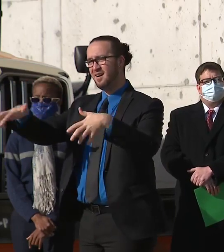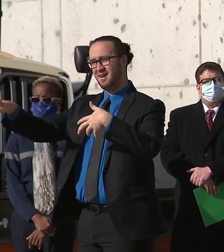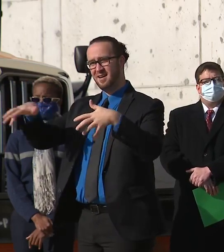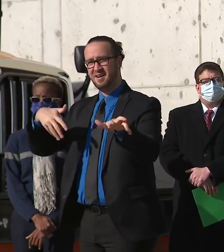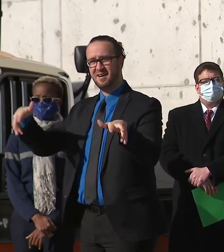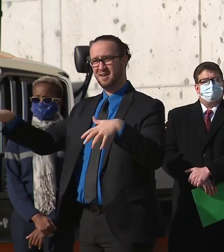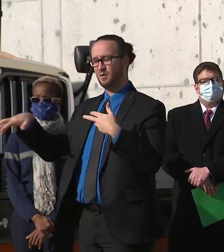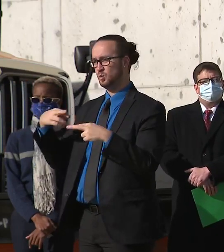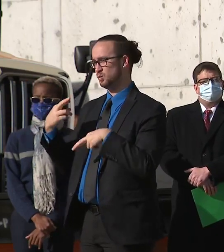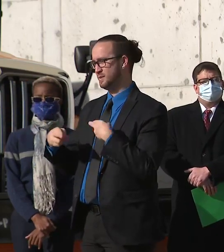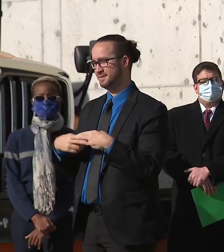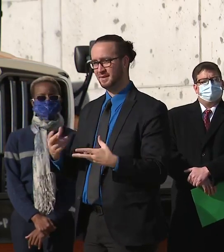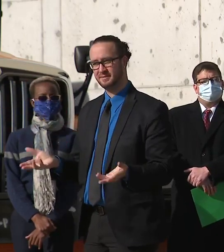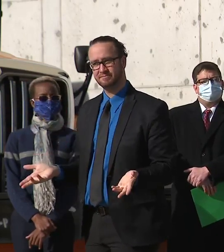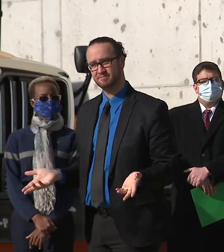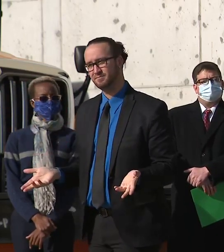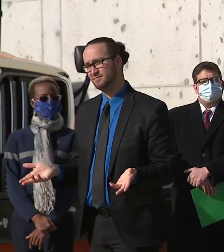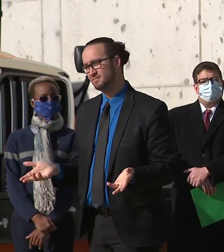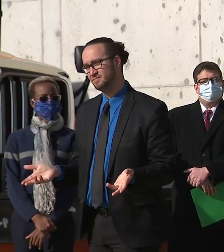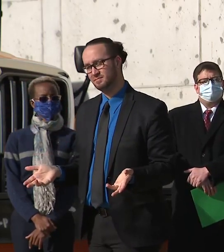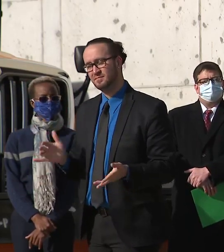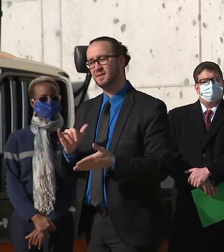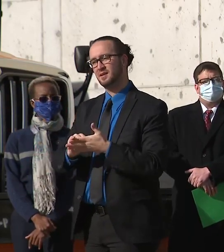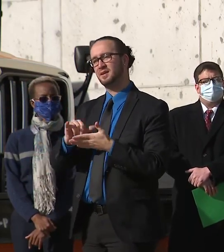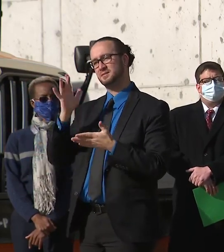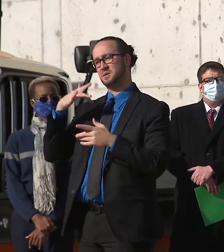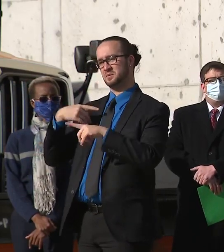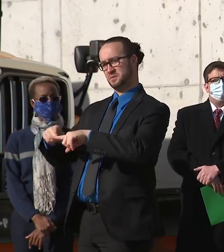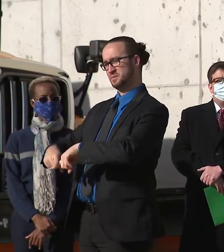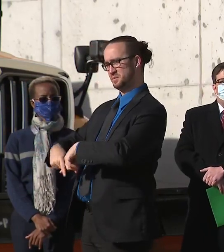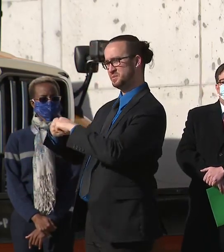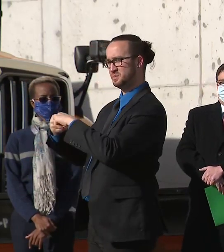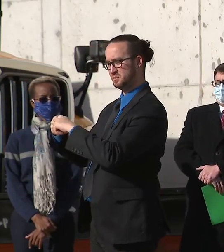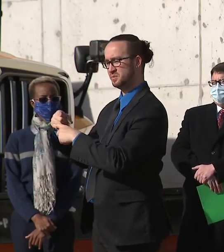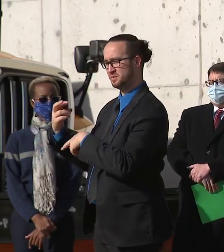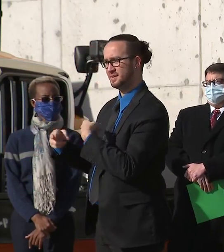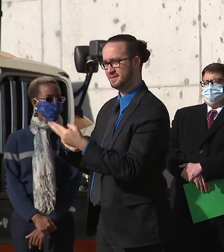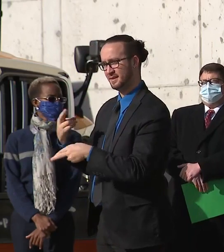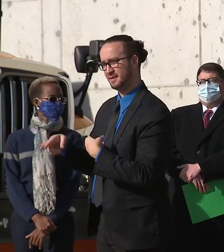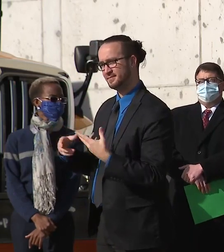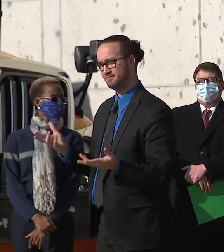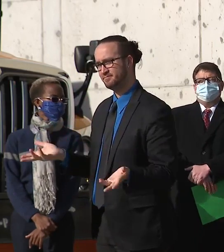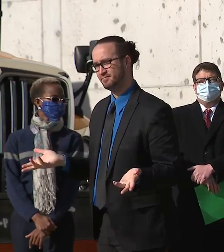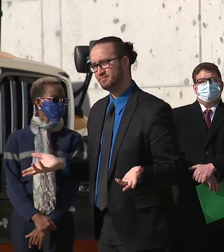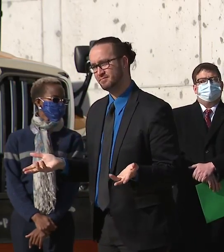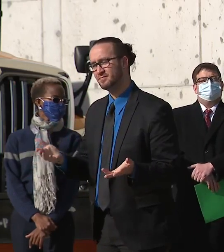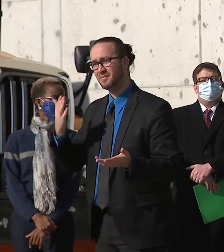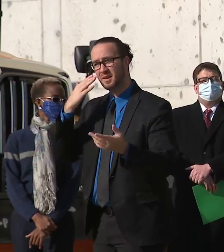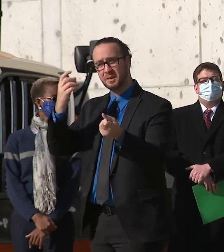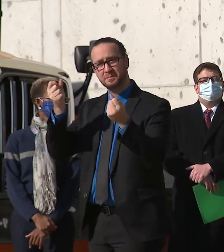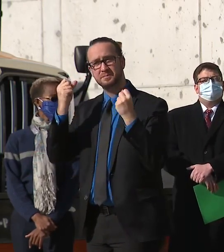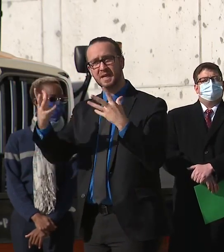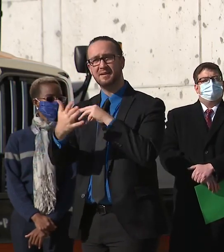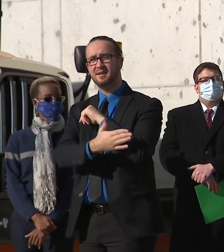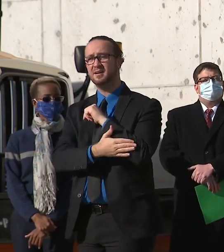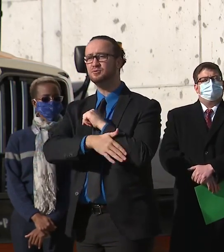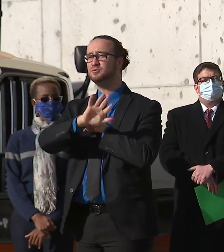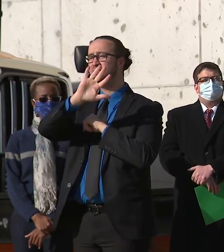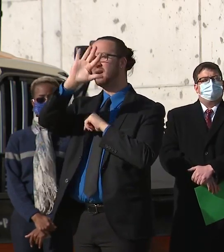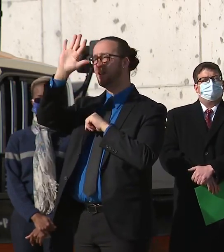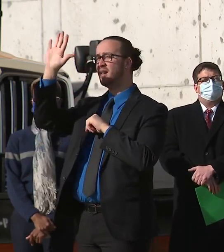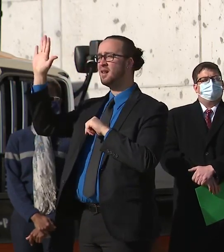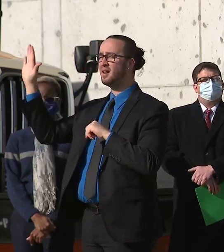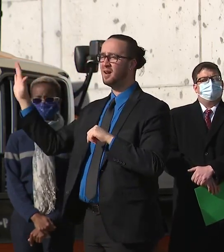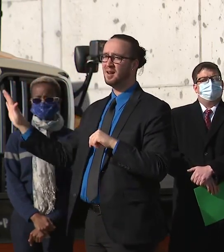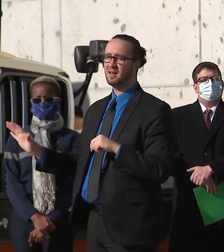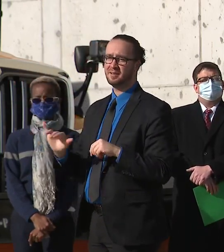recycling. Cities across the country have seen and dealt with this issue, including El Paso, Memphis, Atlanta, and our